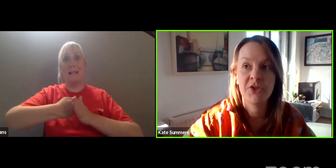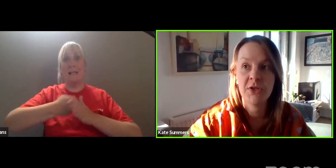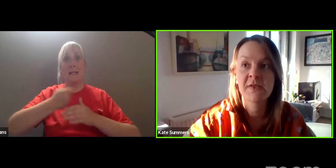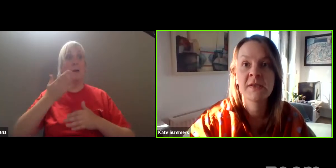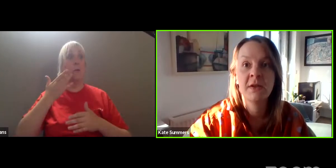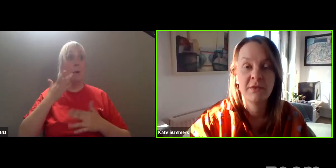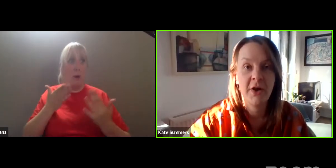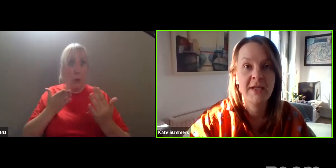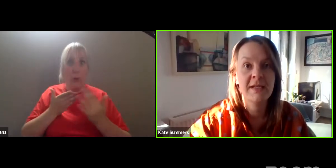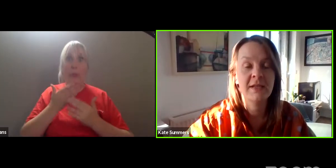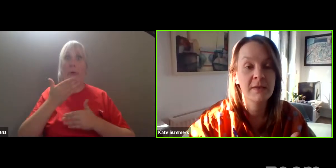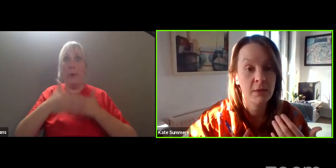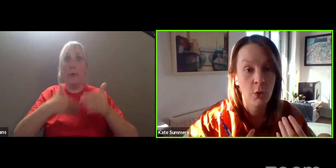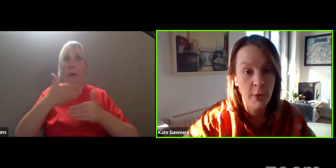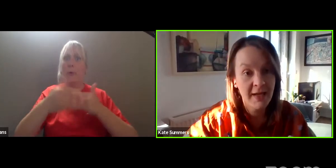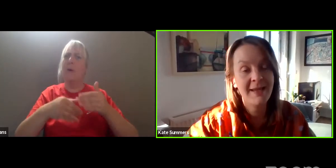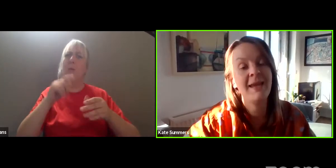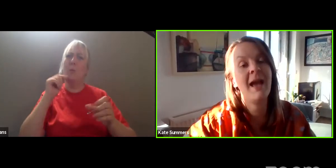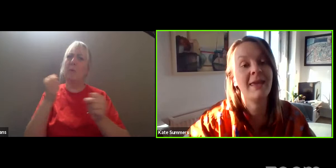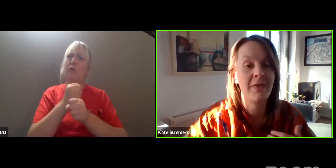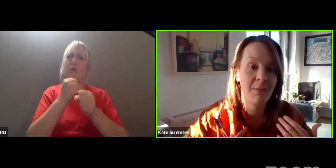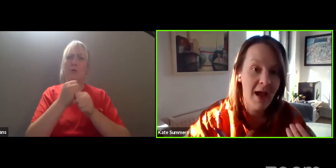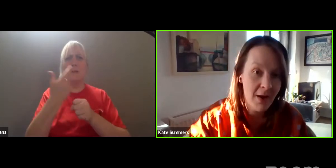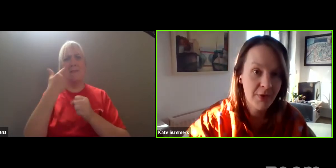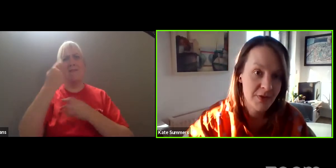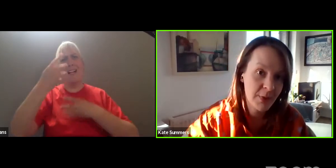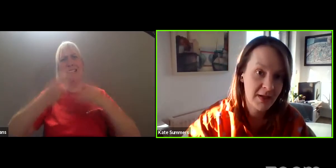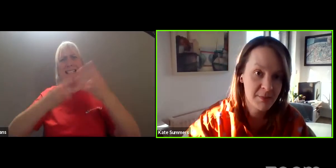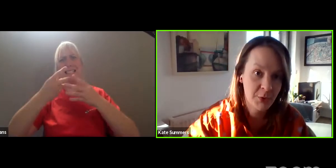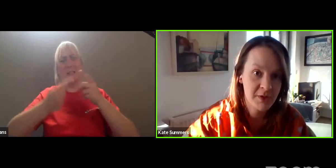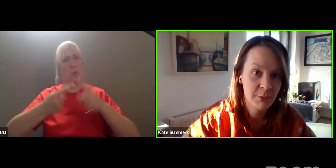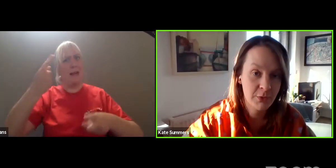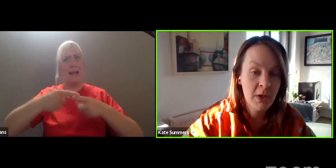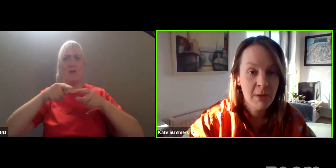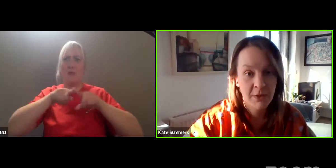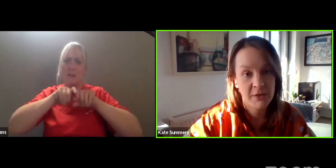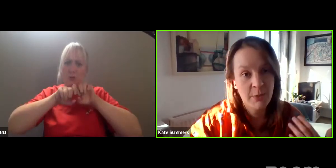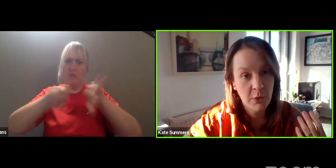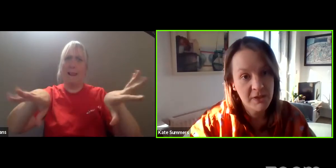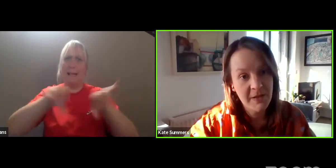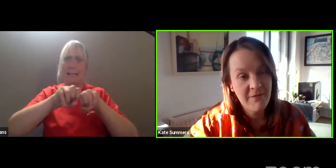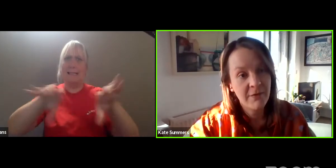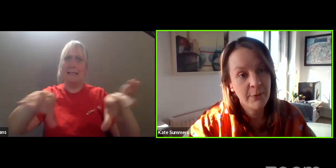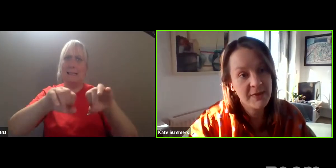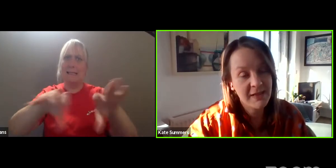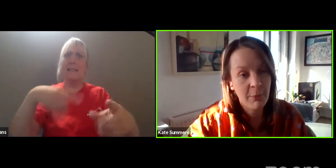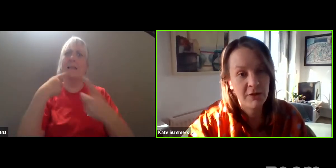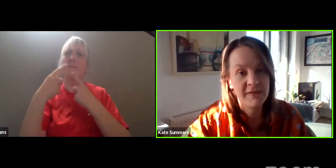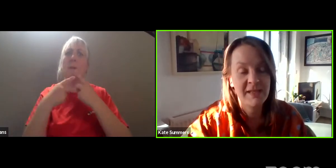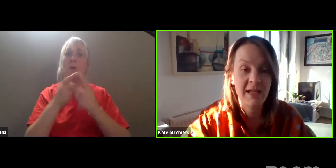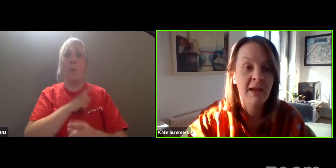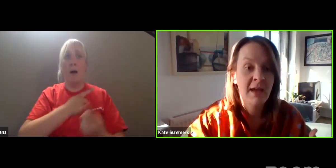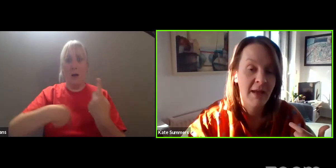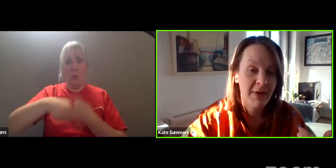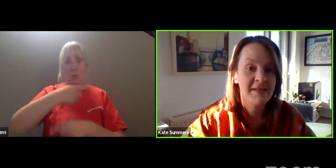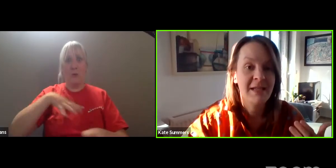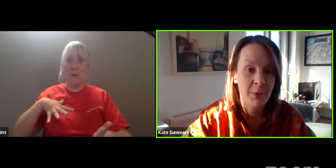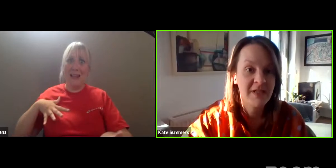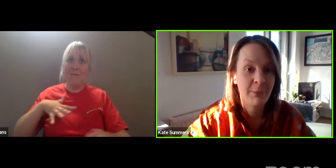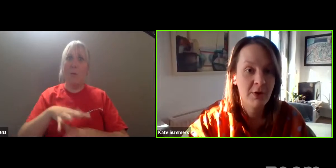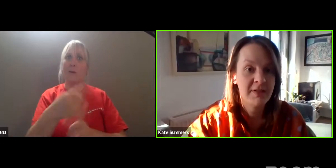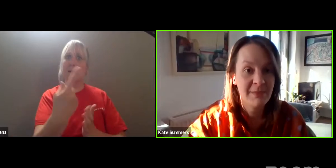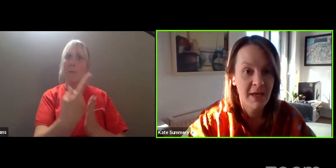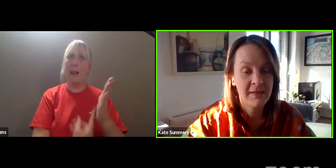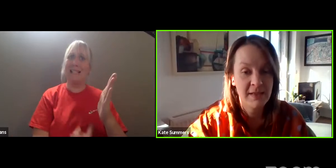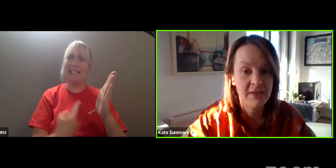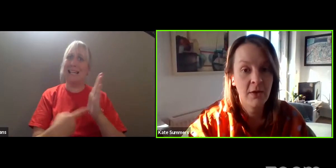want to produce findings quickly and get them out there as quickly as possible, because we want to be influencing policy and basically